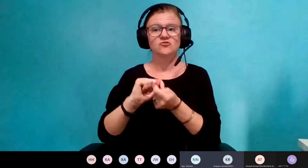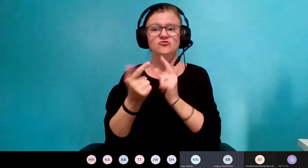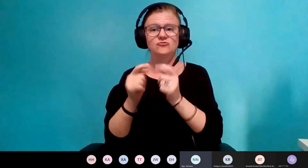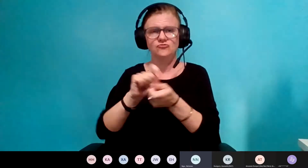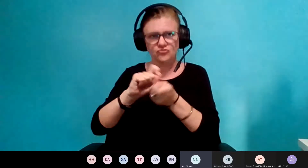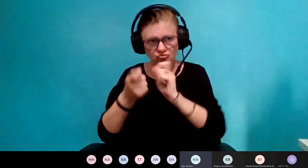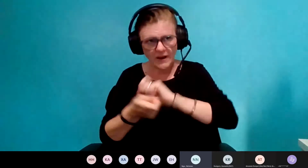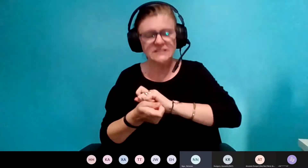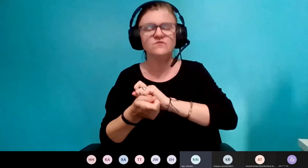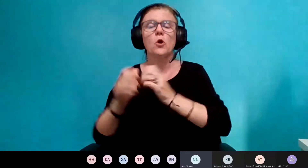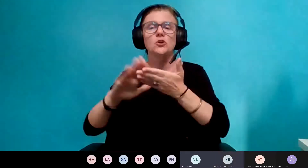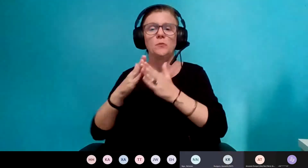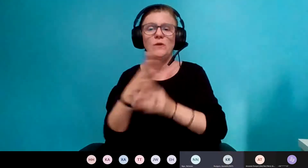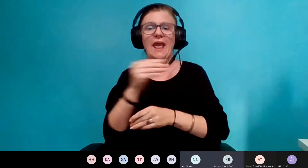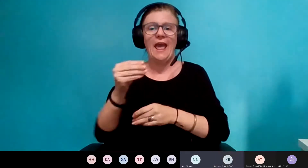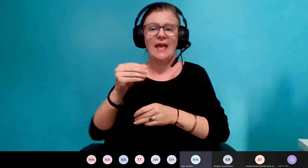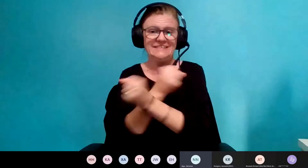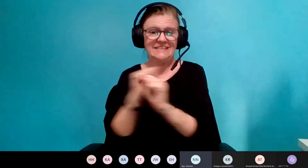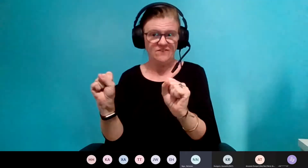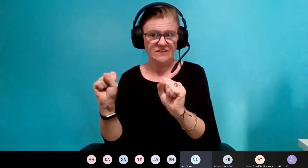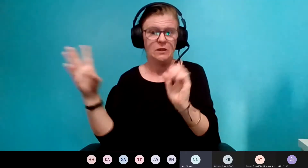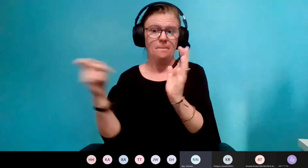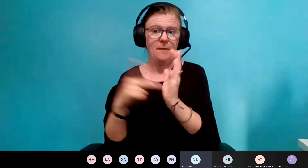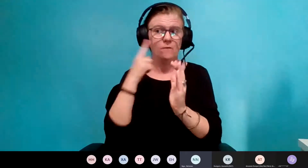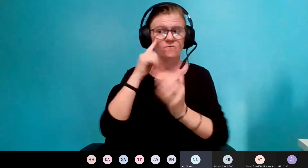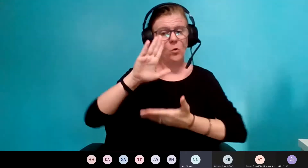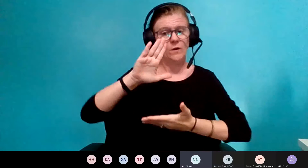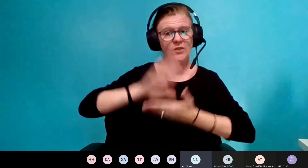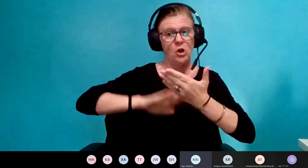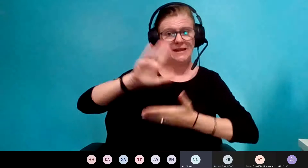coming back as well for part of their phase engagement.